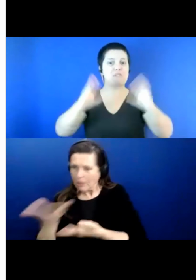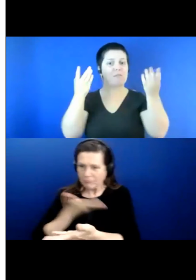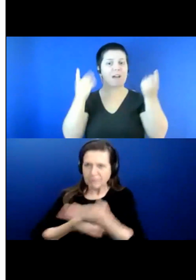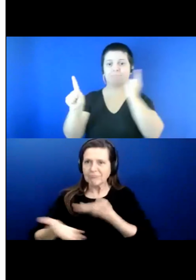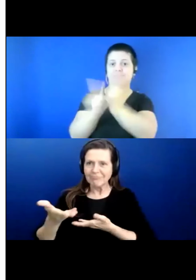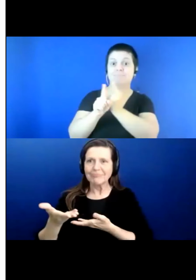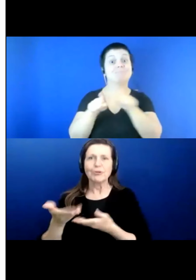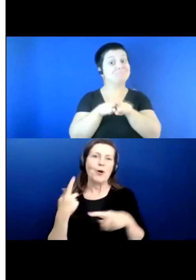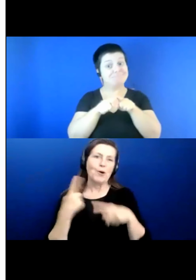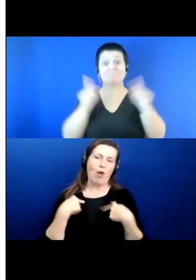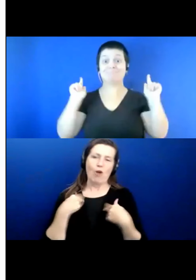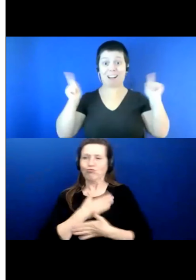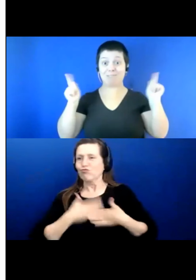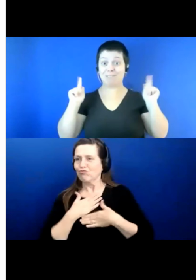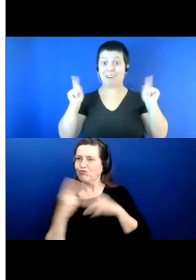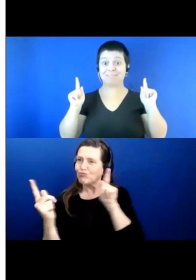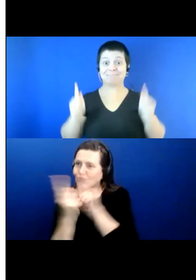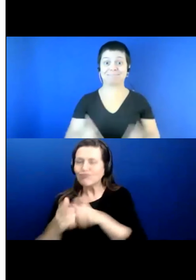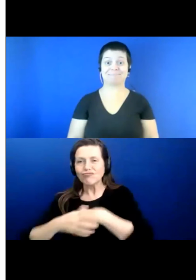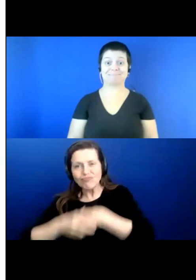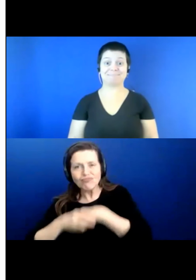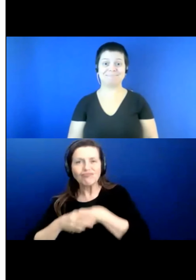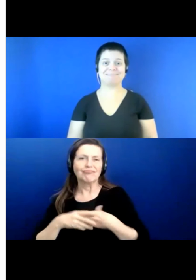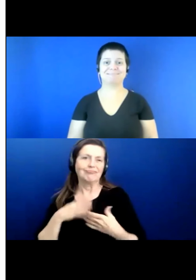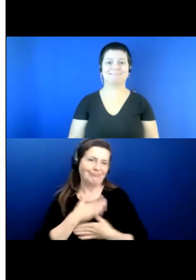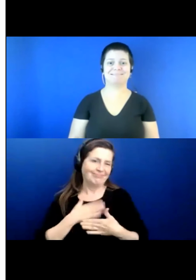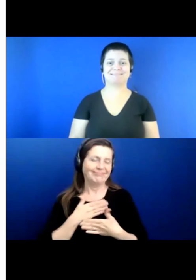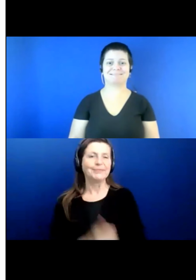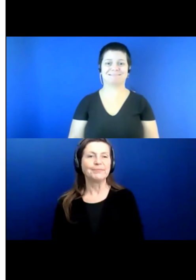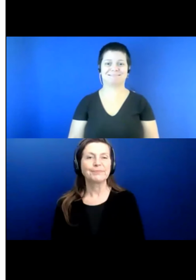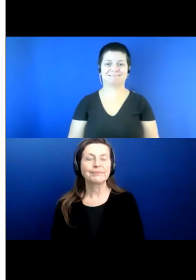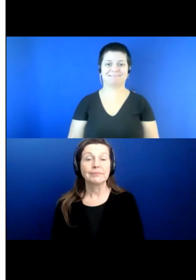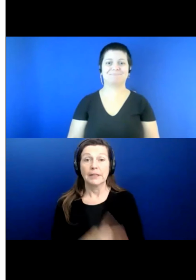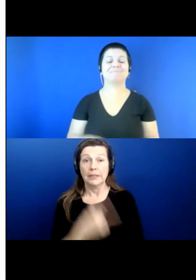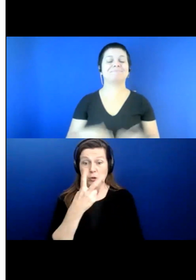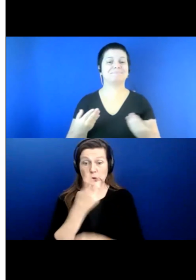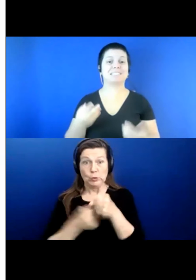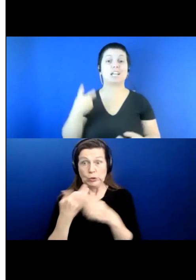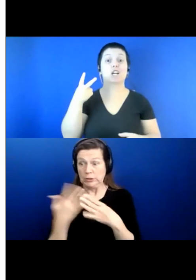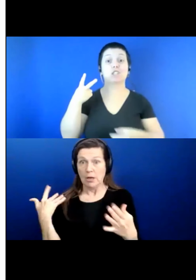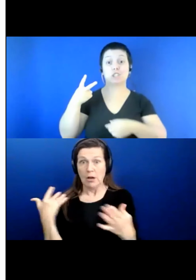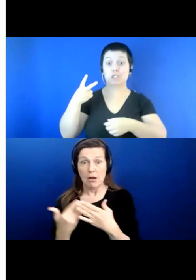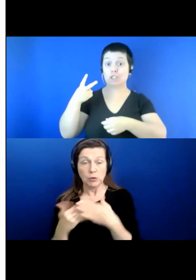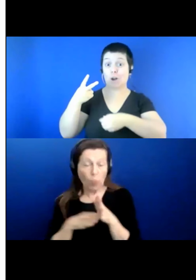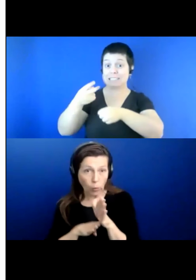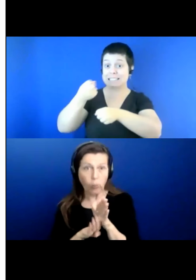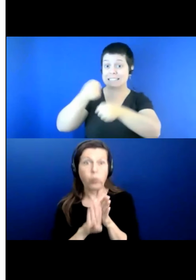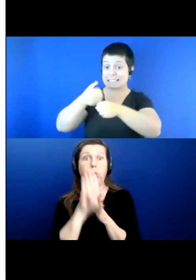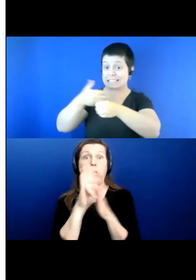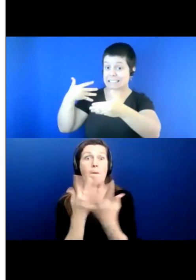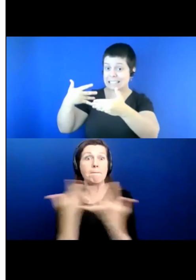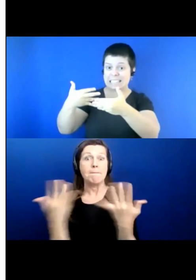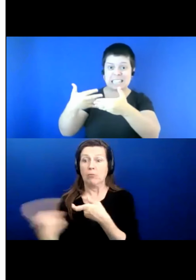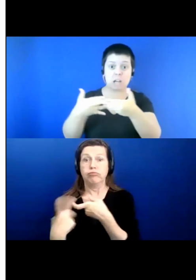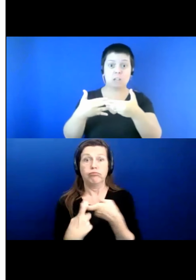fun. During the last 2 years, our membership grew enormously, mostly